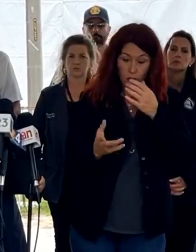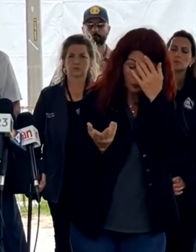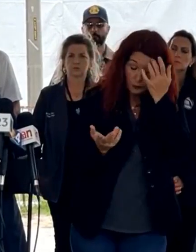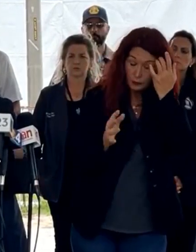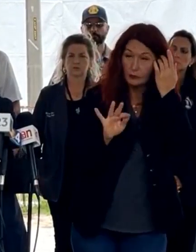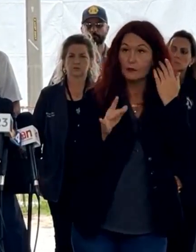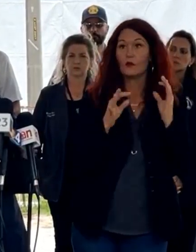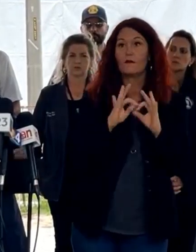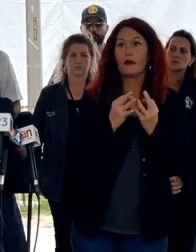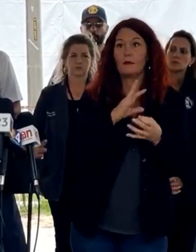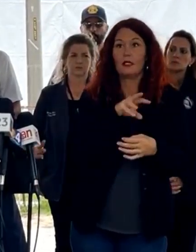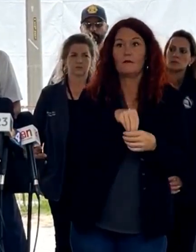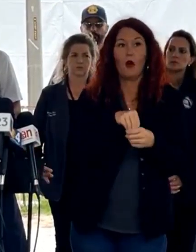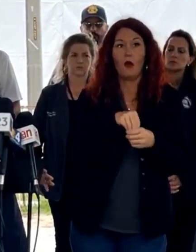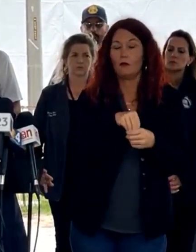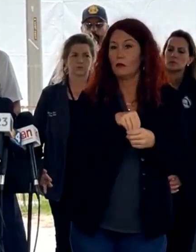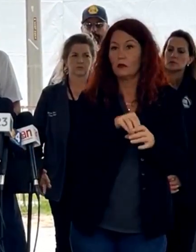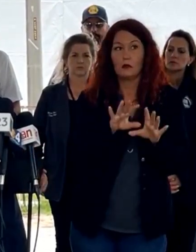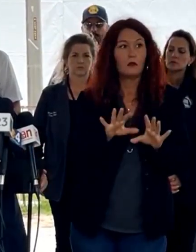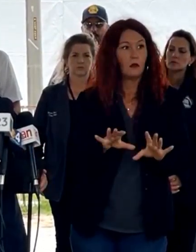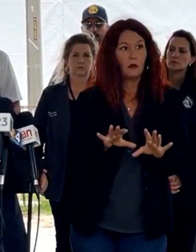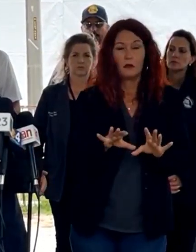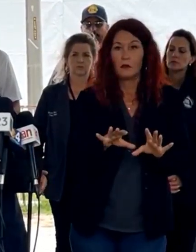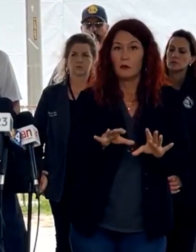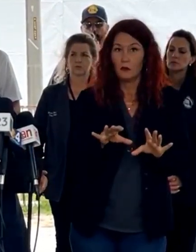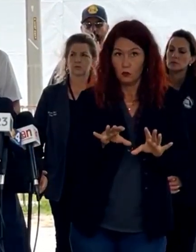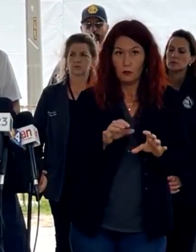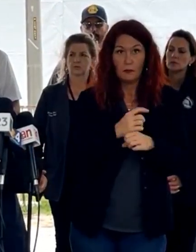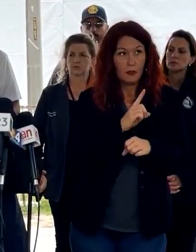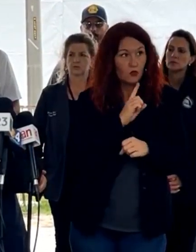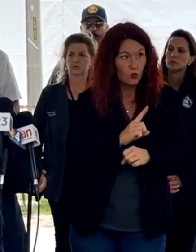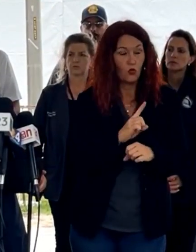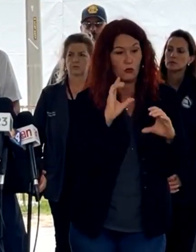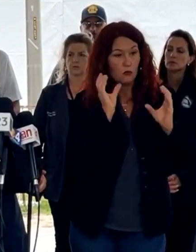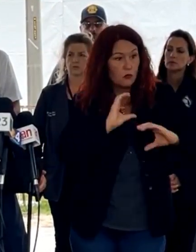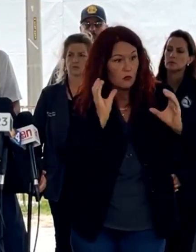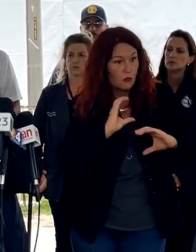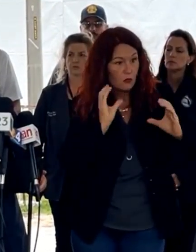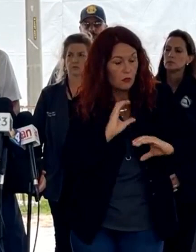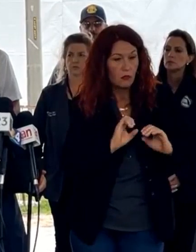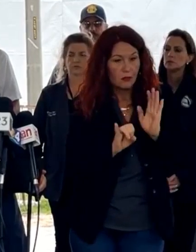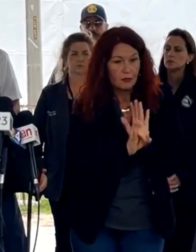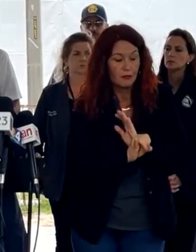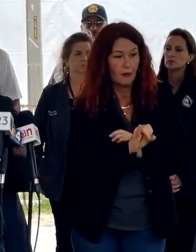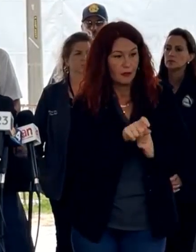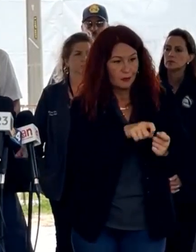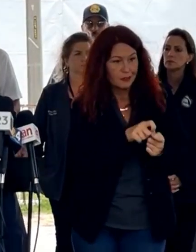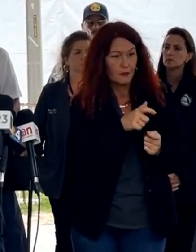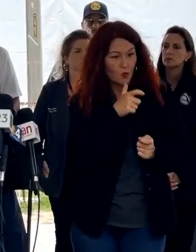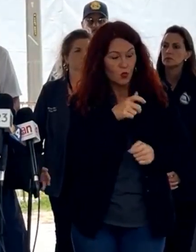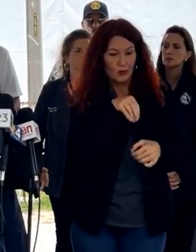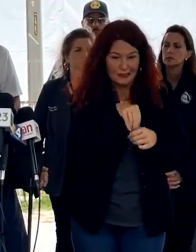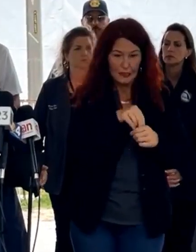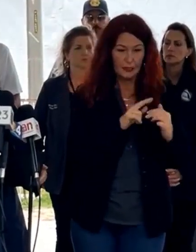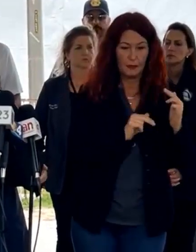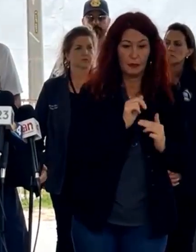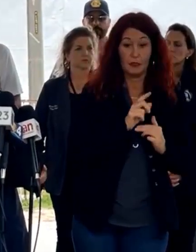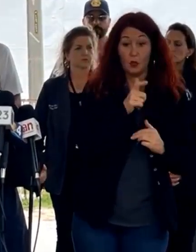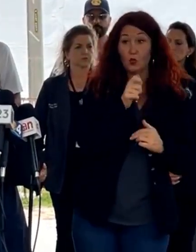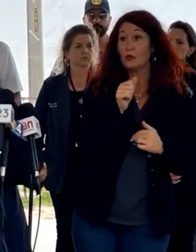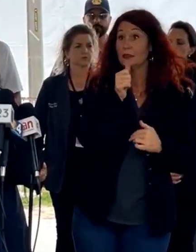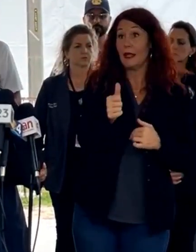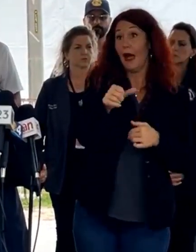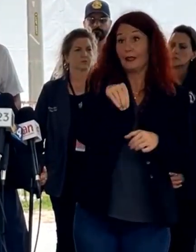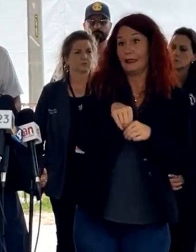are involved, we will spare nothing to make sure that we've correctly identified who was and who was not in that